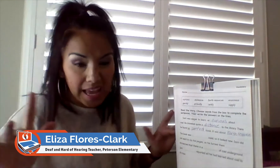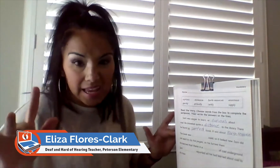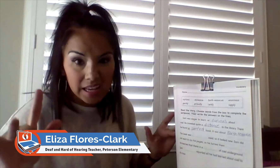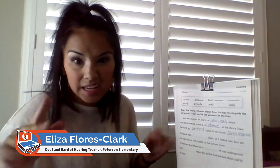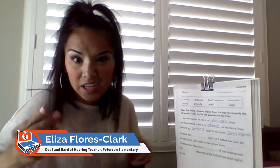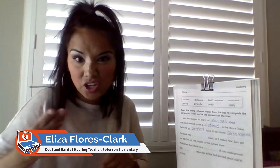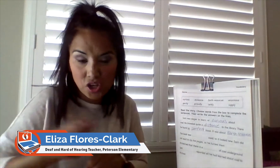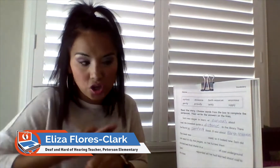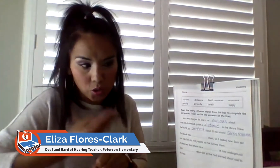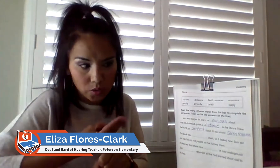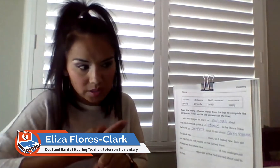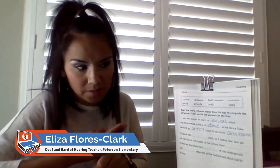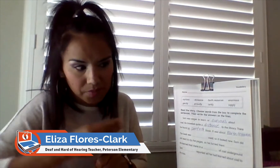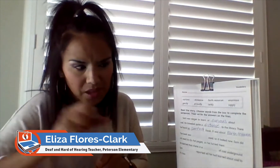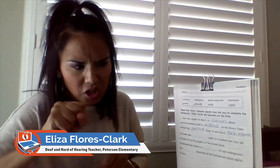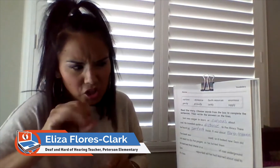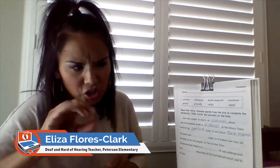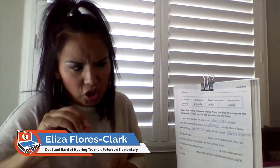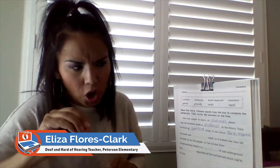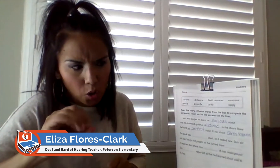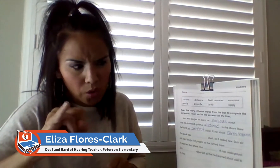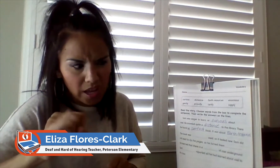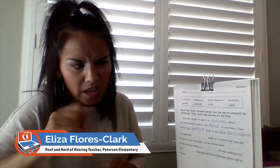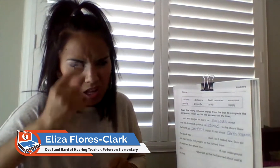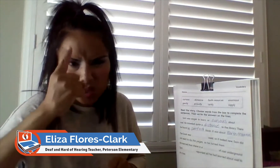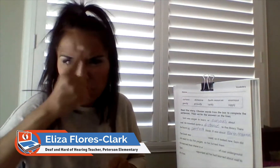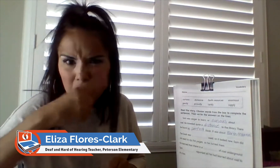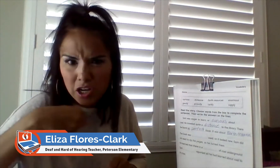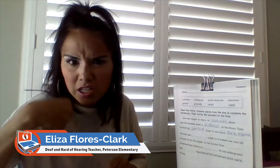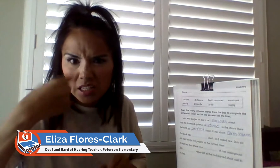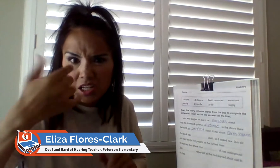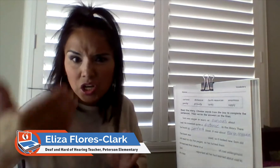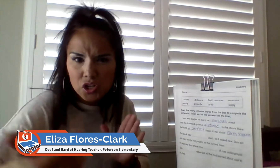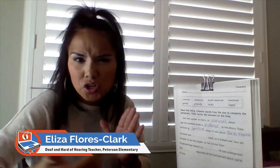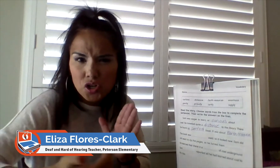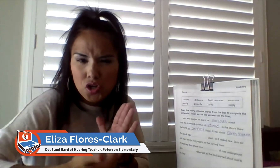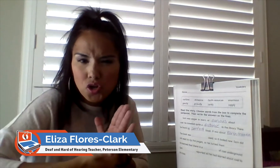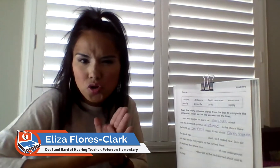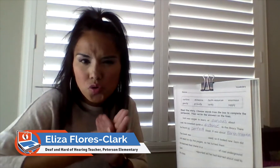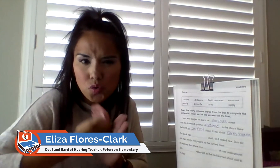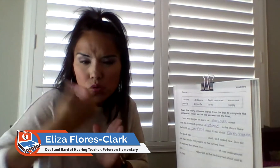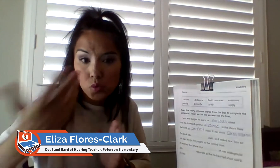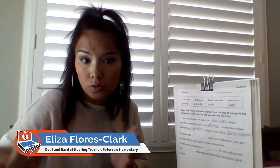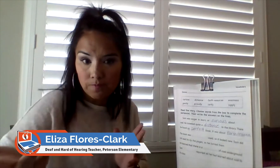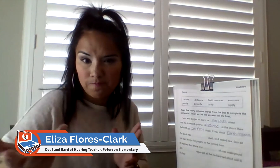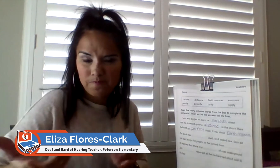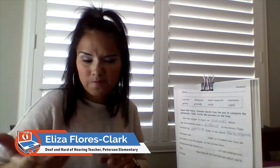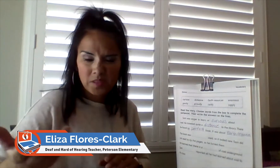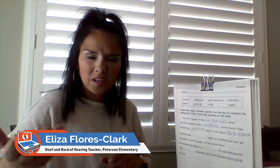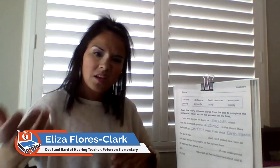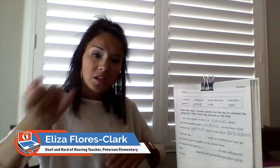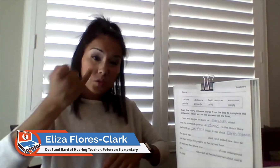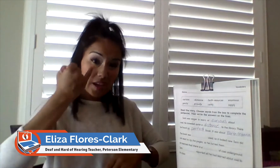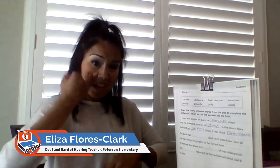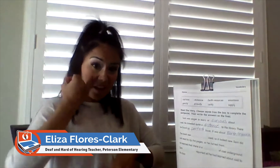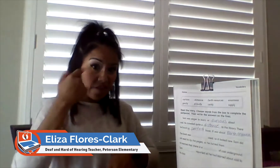blank used, so it looked new. So if